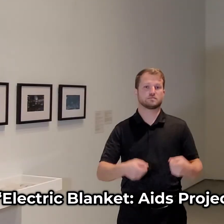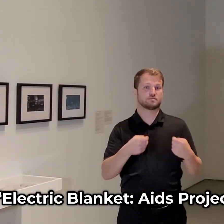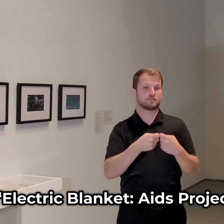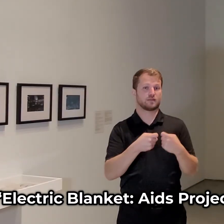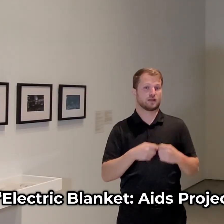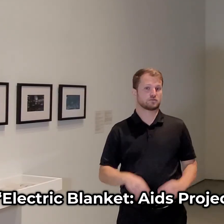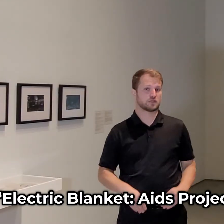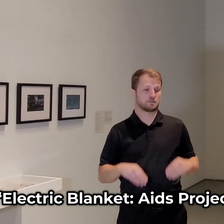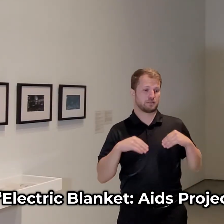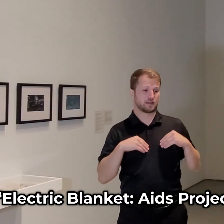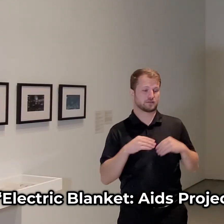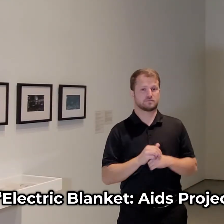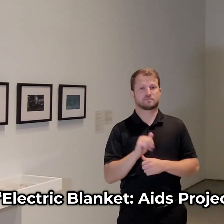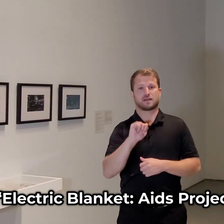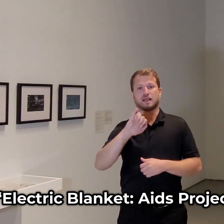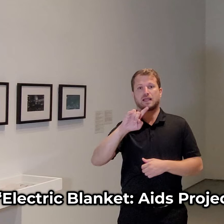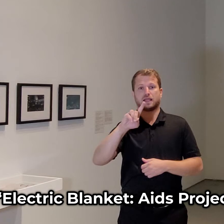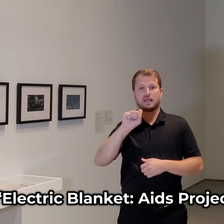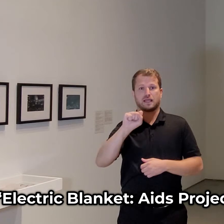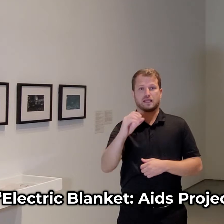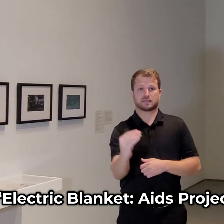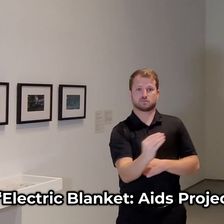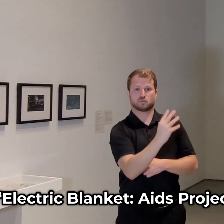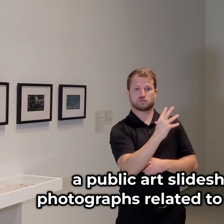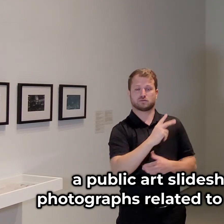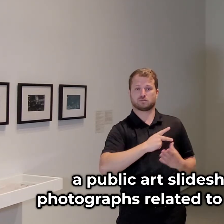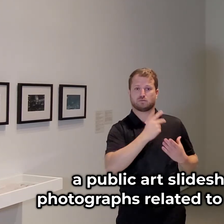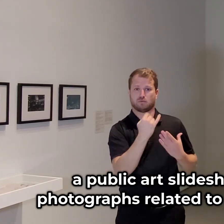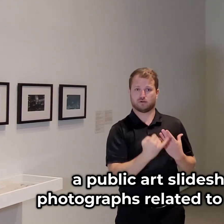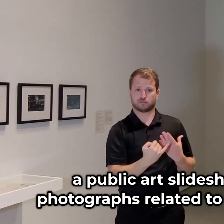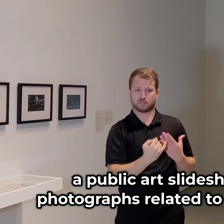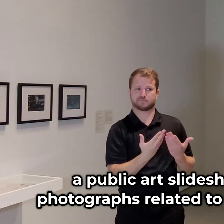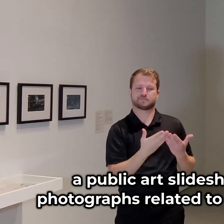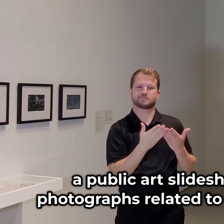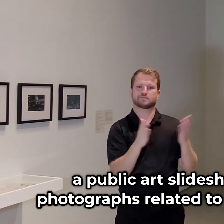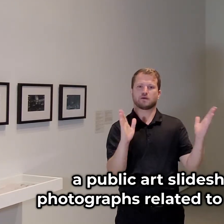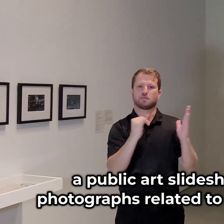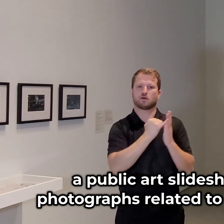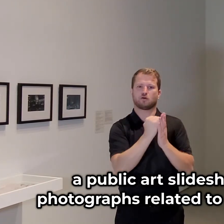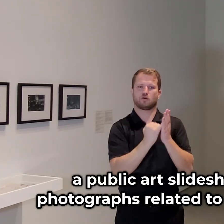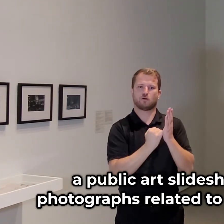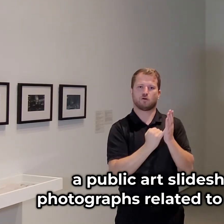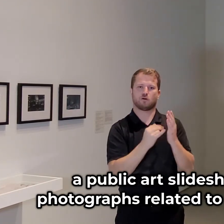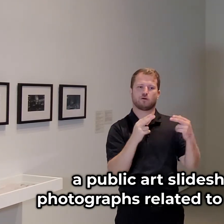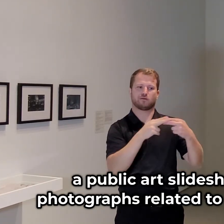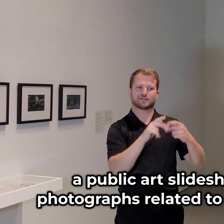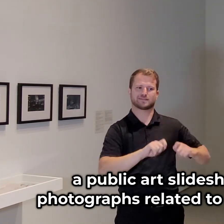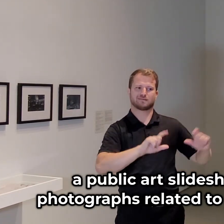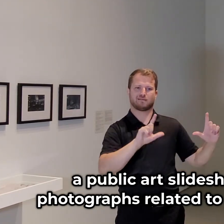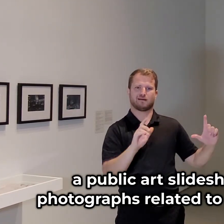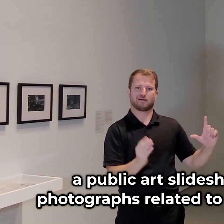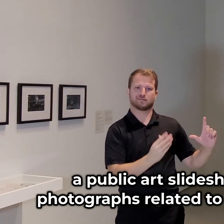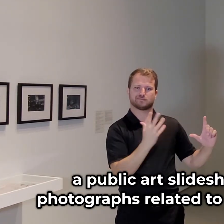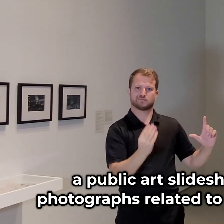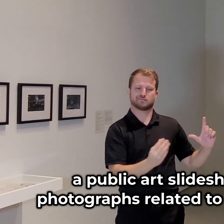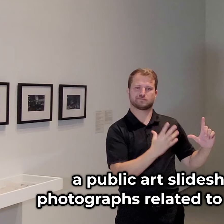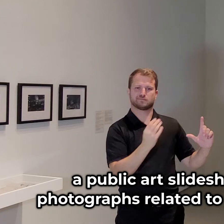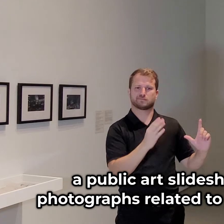Electric Blanket AIDS Projection Project is a public art slideshow of photographs related to